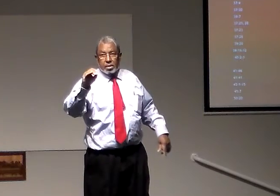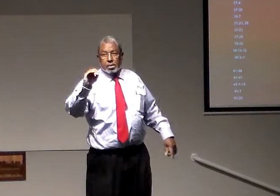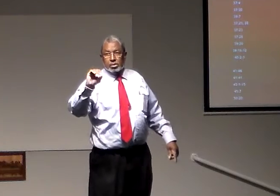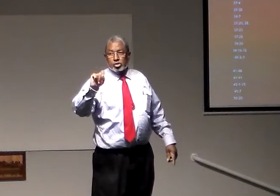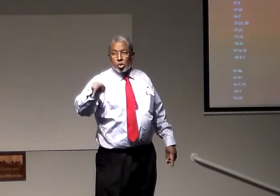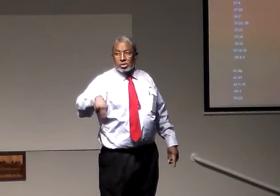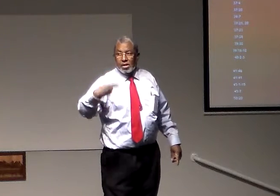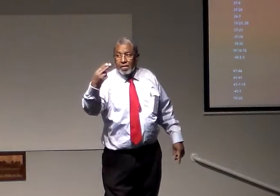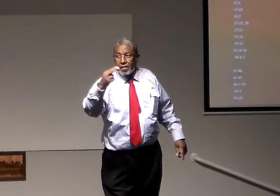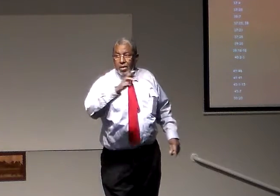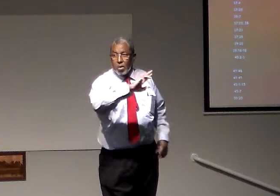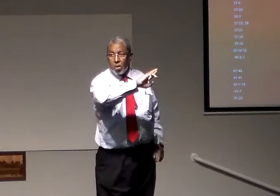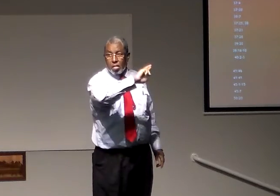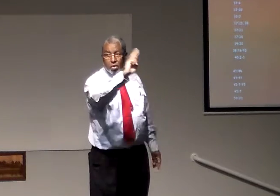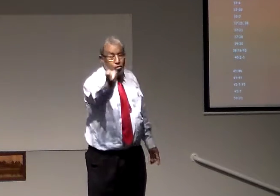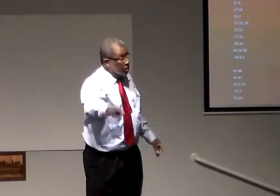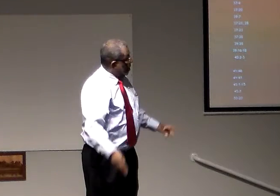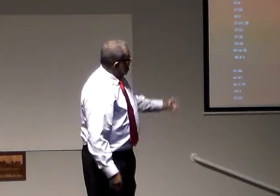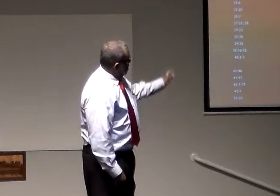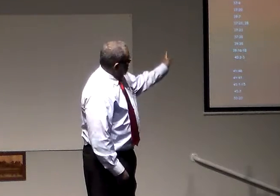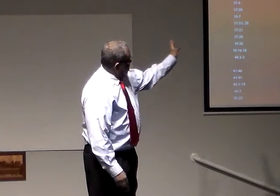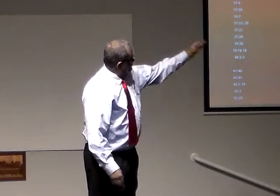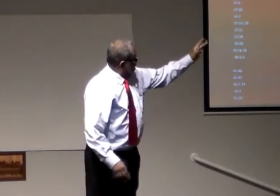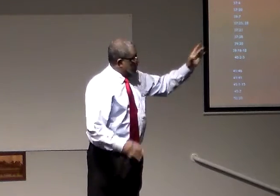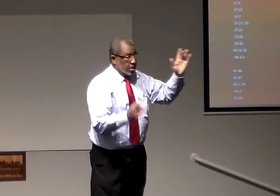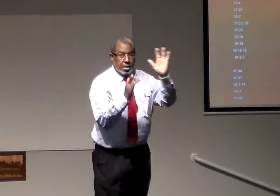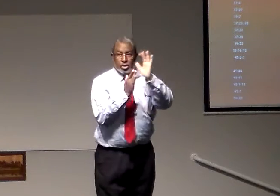Right there is Joseph, and on the right